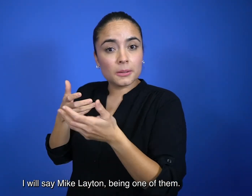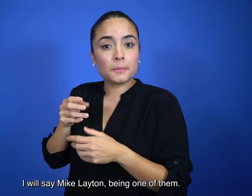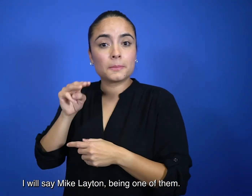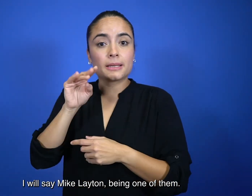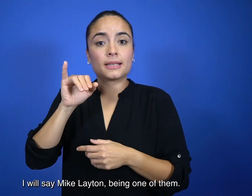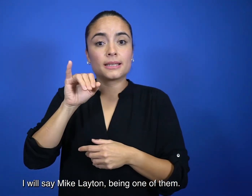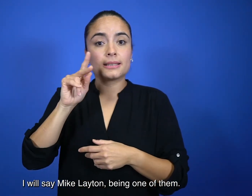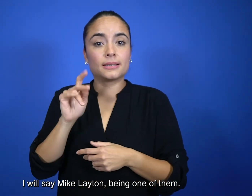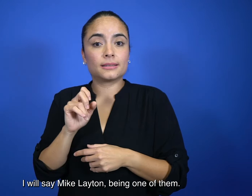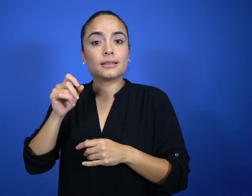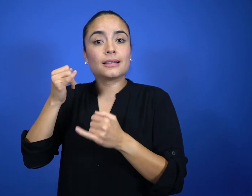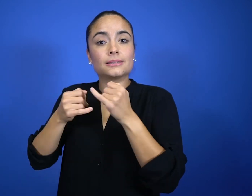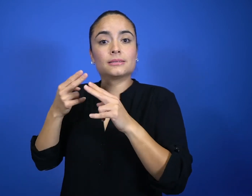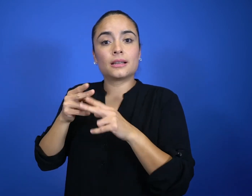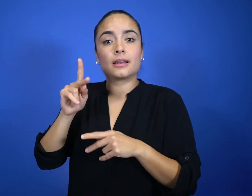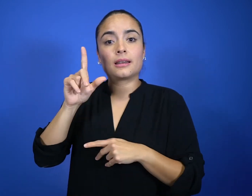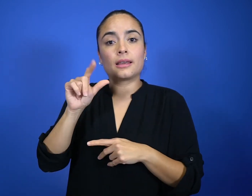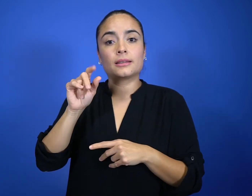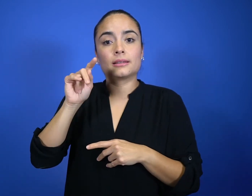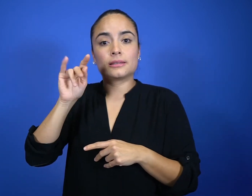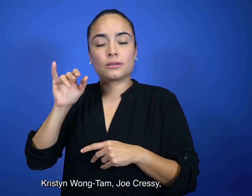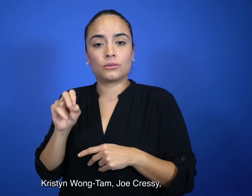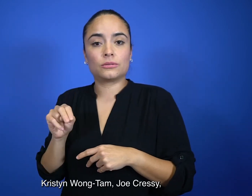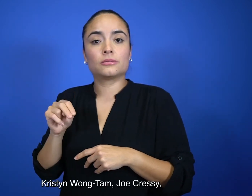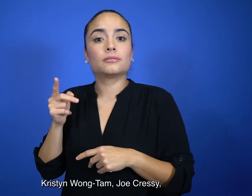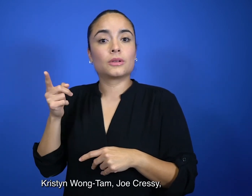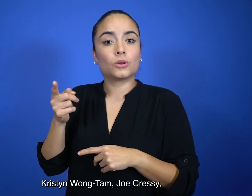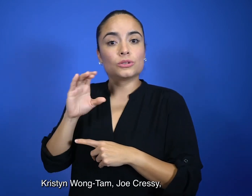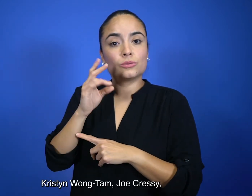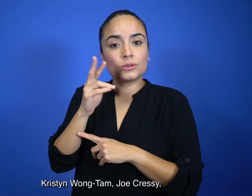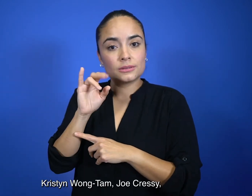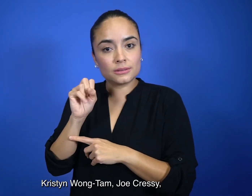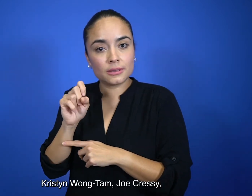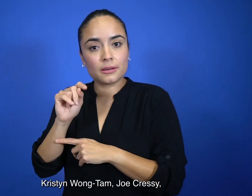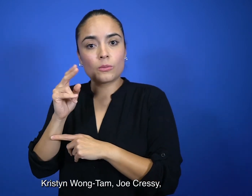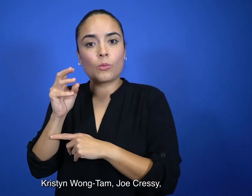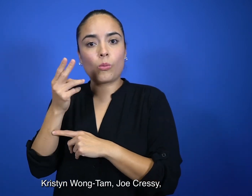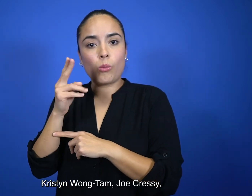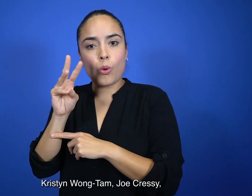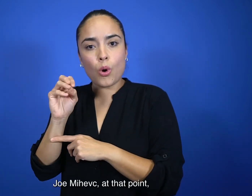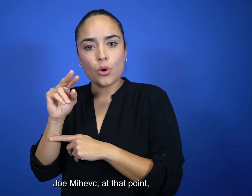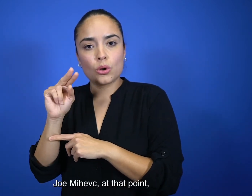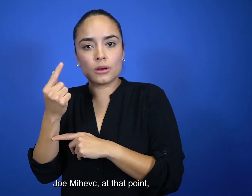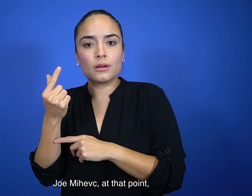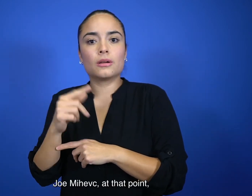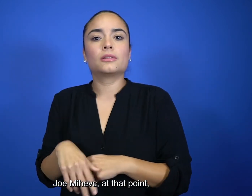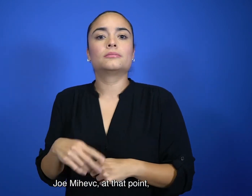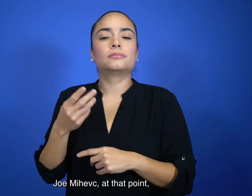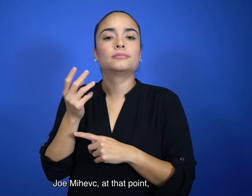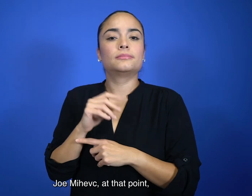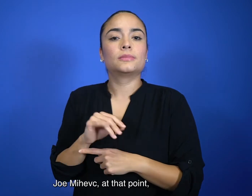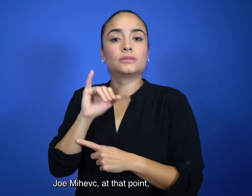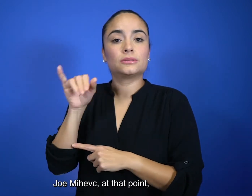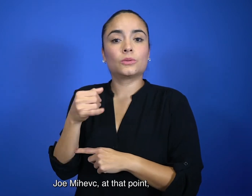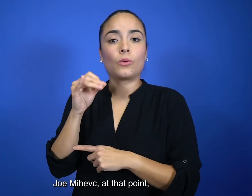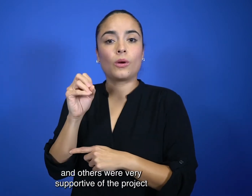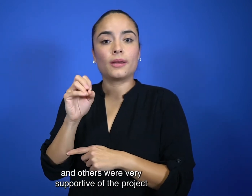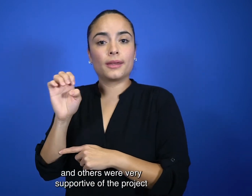being one of them, Christine Wong Tam, Joe Cressy, Joe Mehevic at that point, and others were